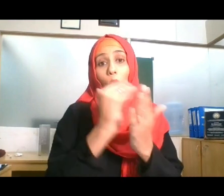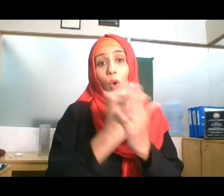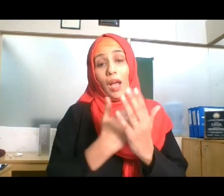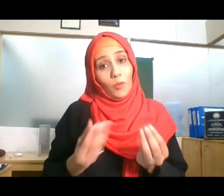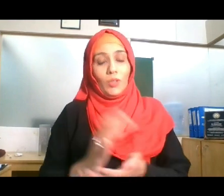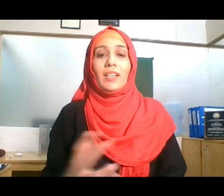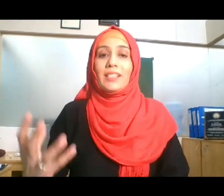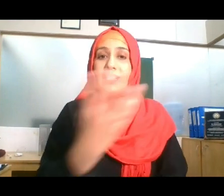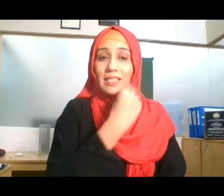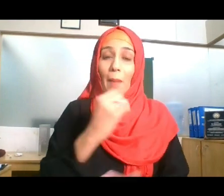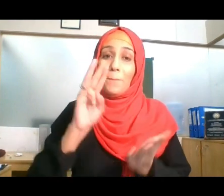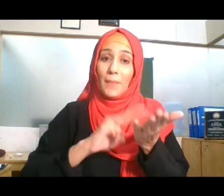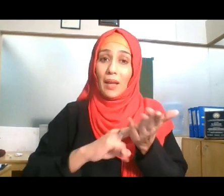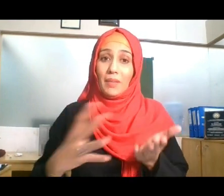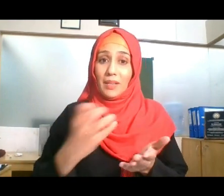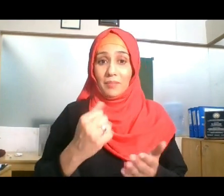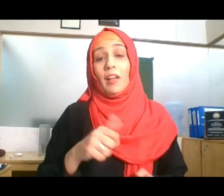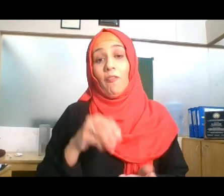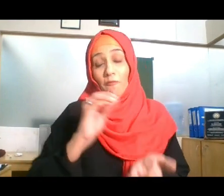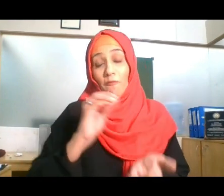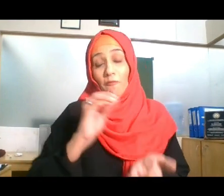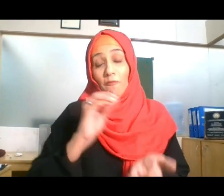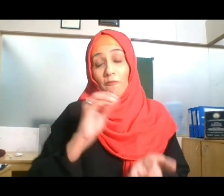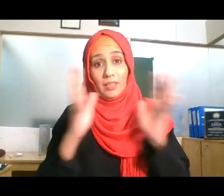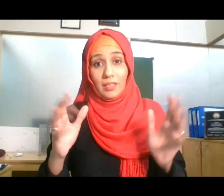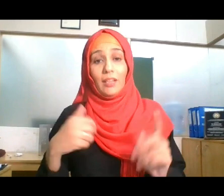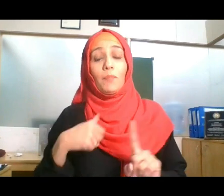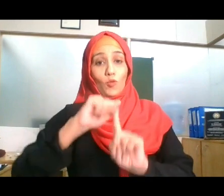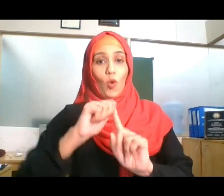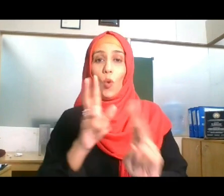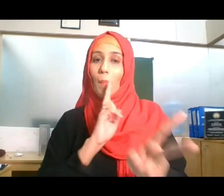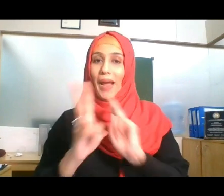the panelists. I think this is a very substantive and much needed conversation.